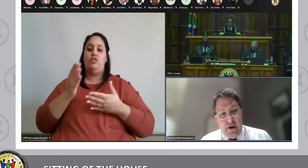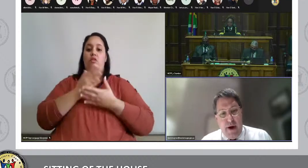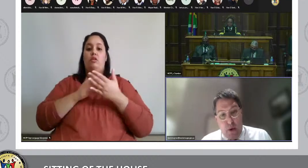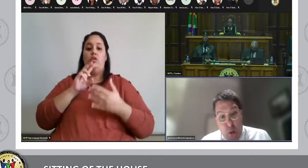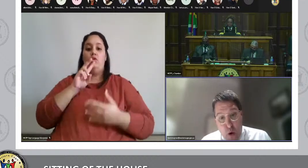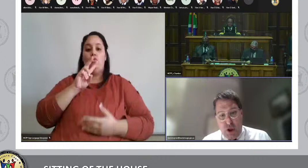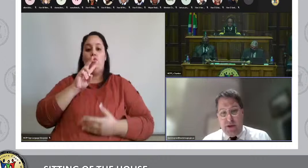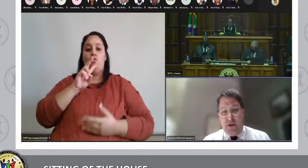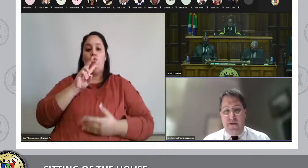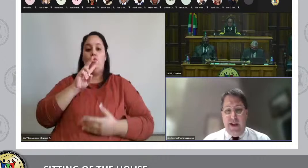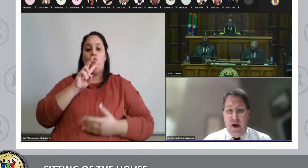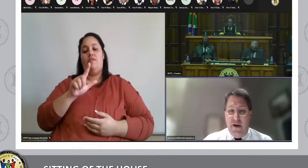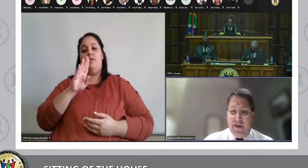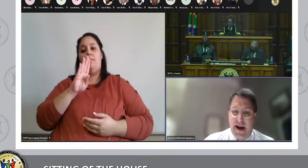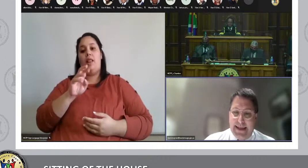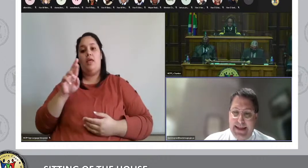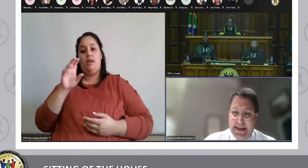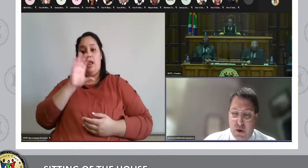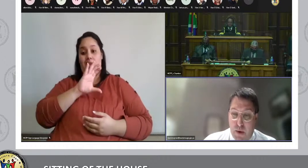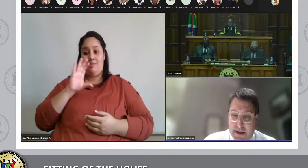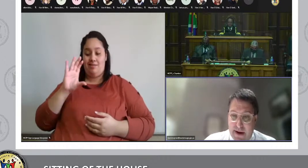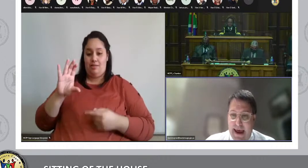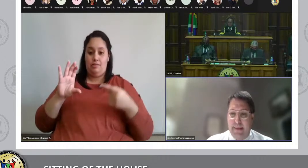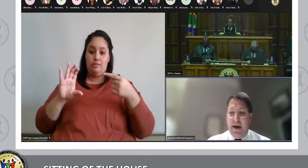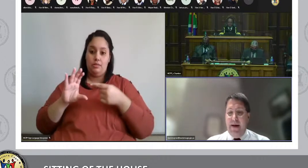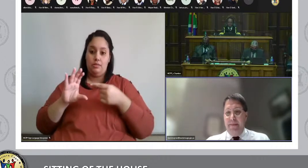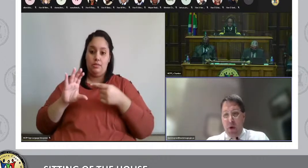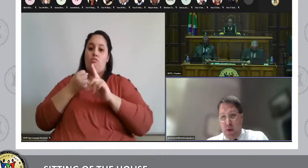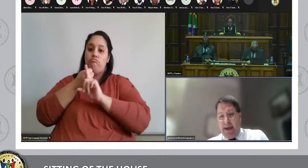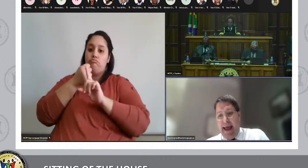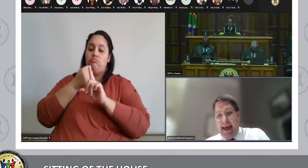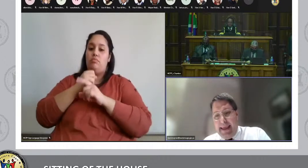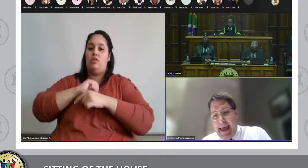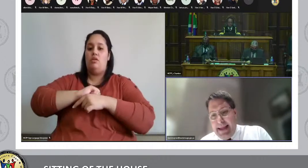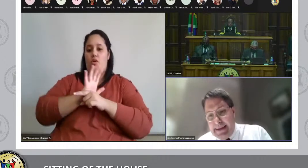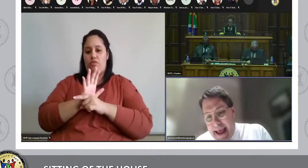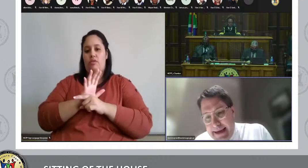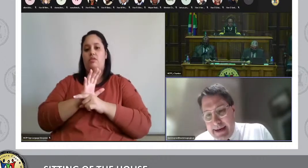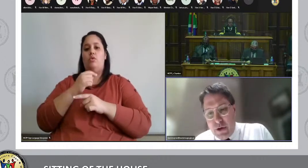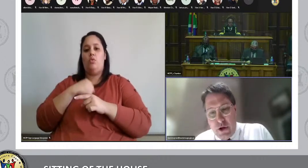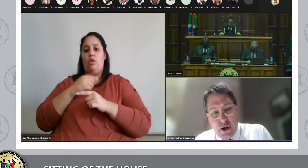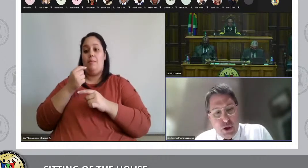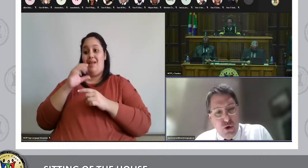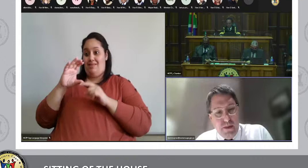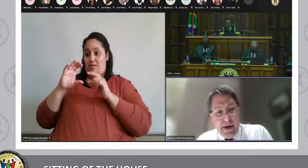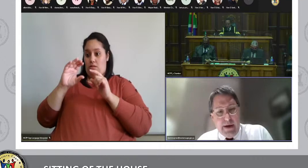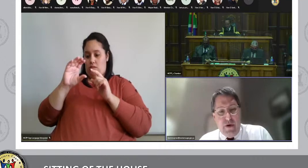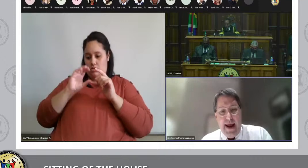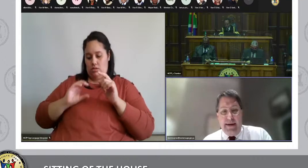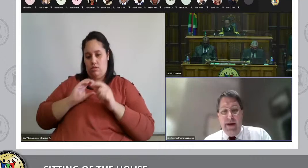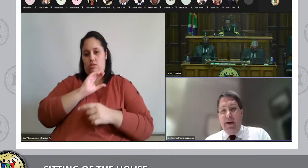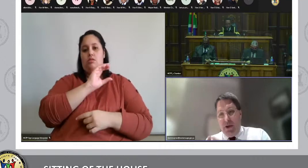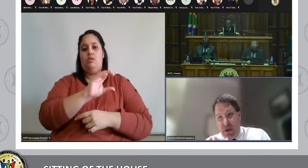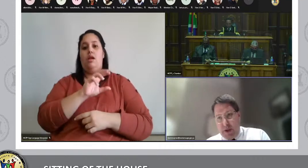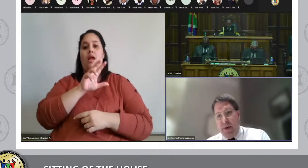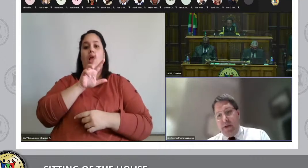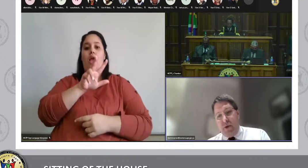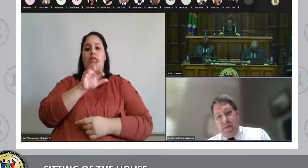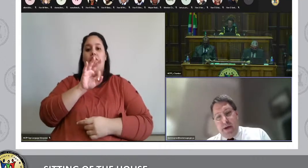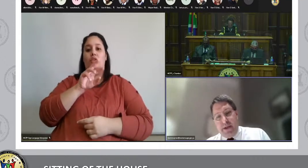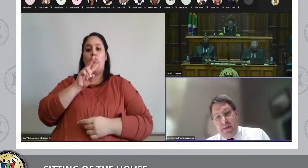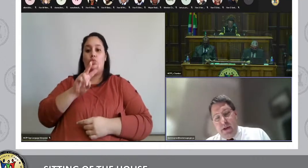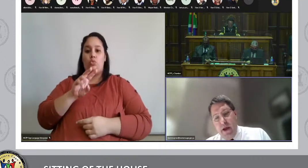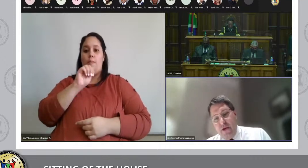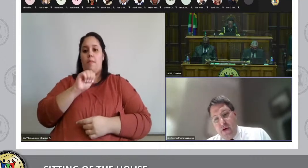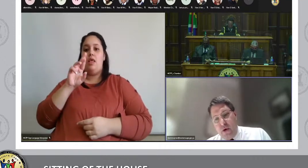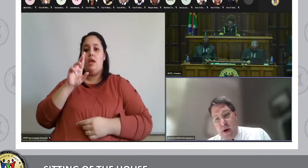2.17 billion rand war chest to defeat COVID-19 in the Western Cape, we had allocated 832 million rand to respond